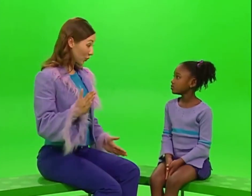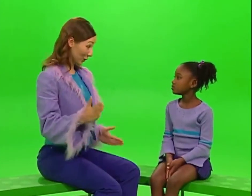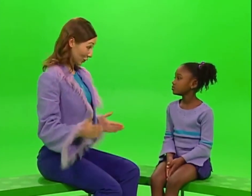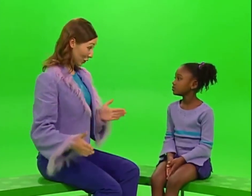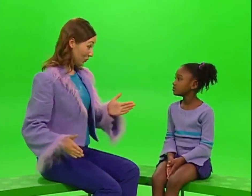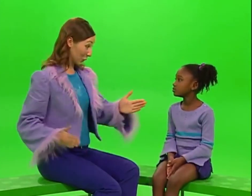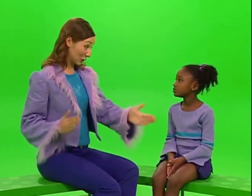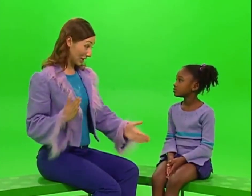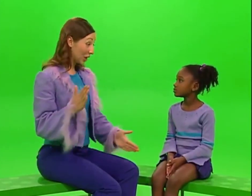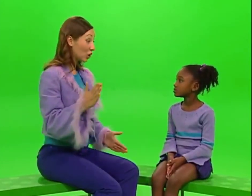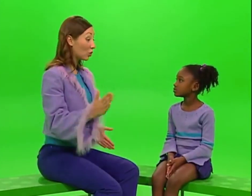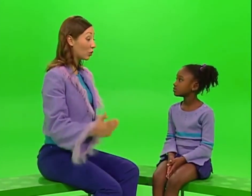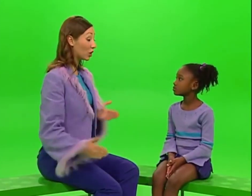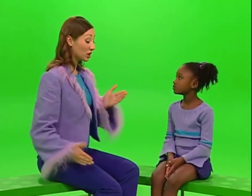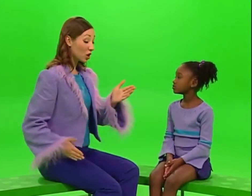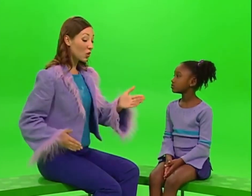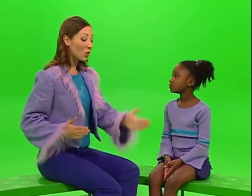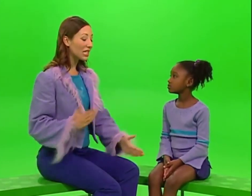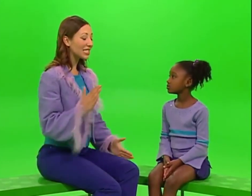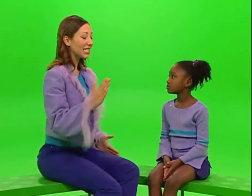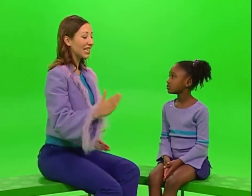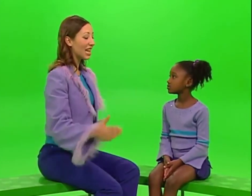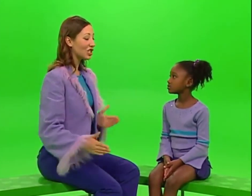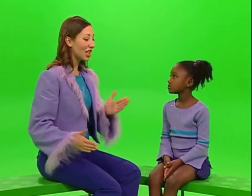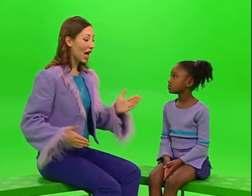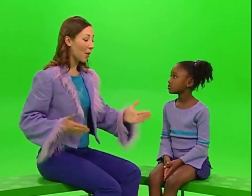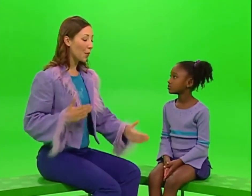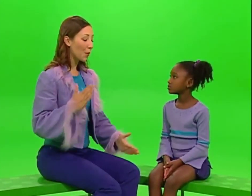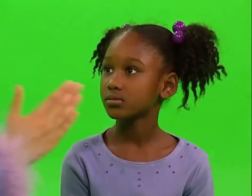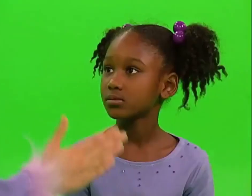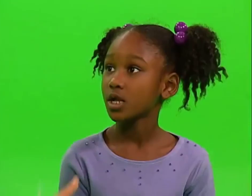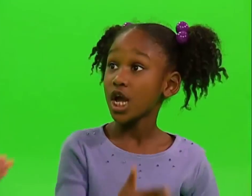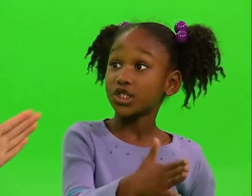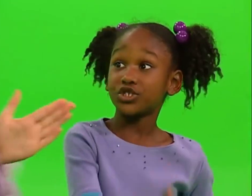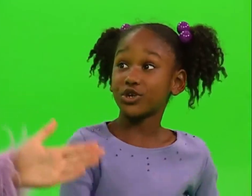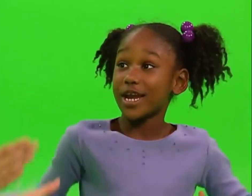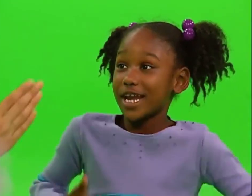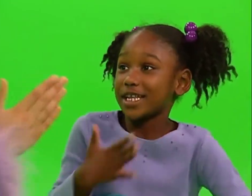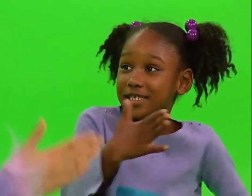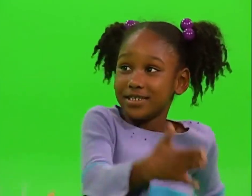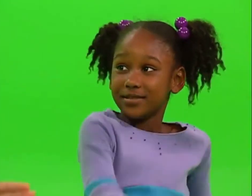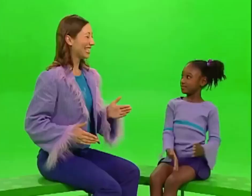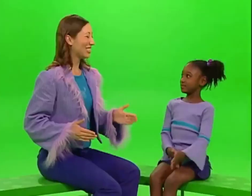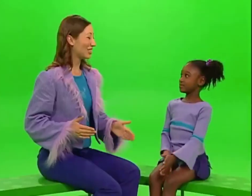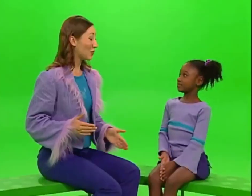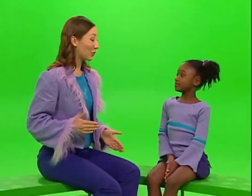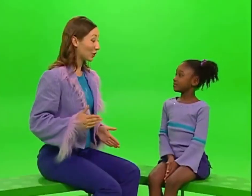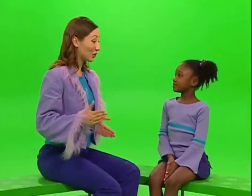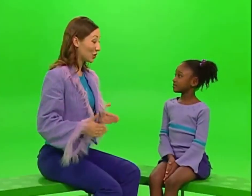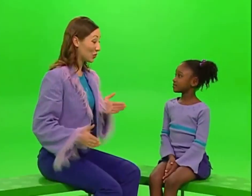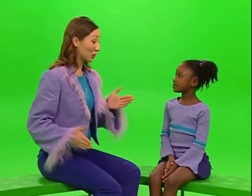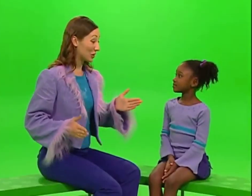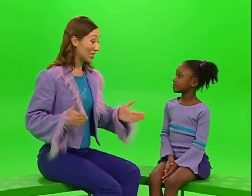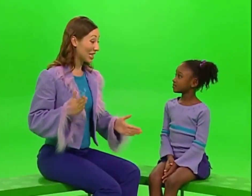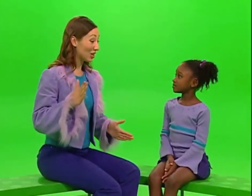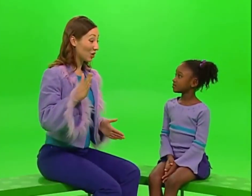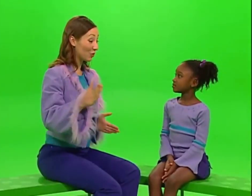Super duper dinklepuss went to catch the train. Super duper